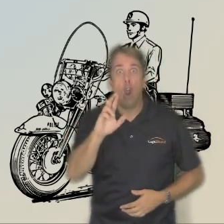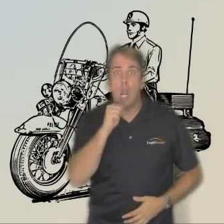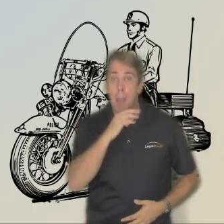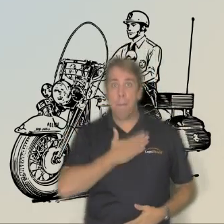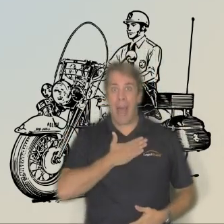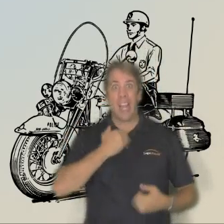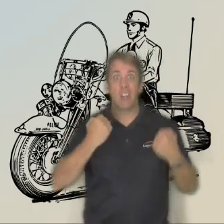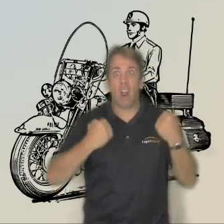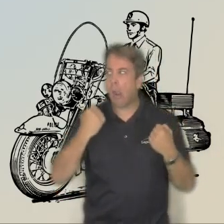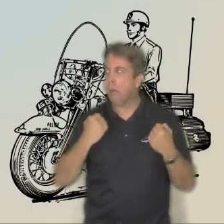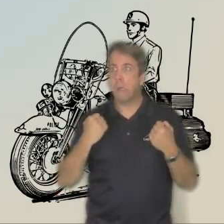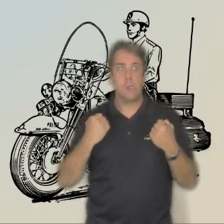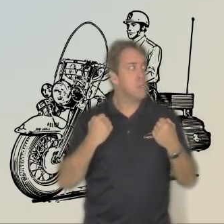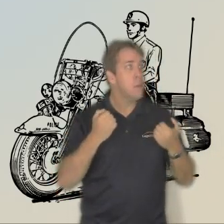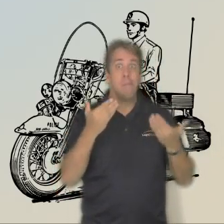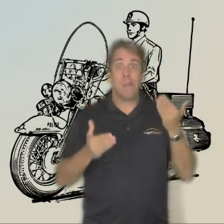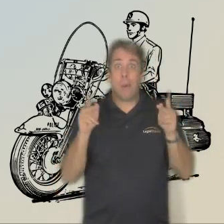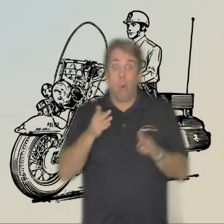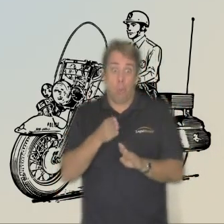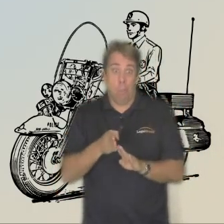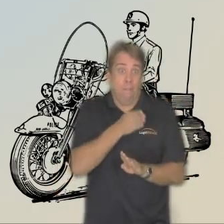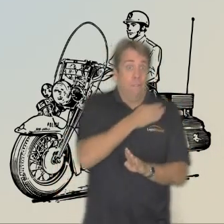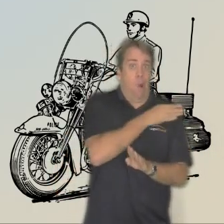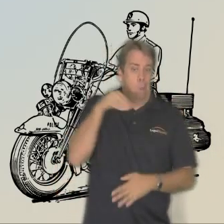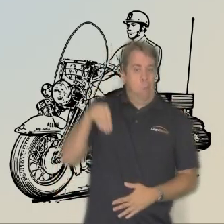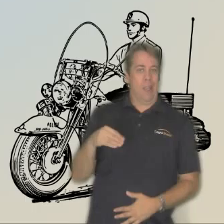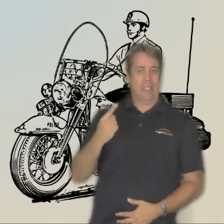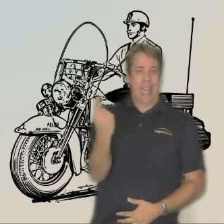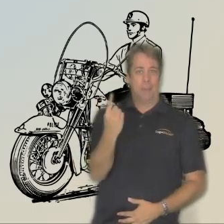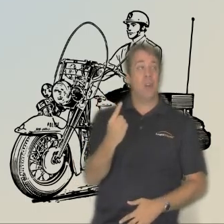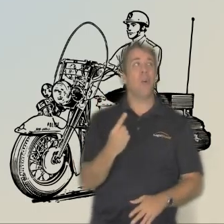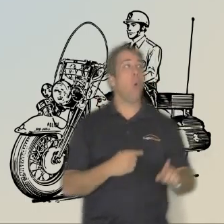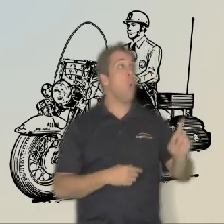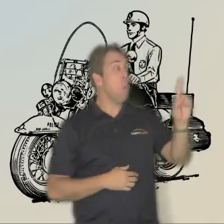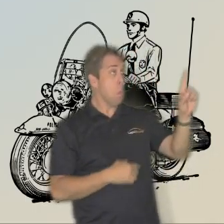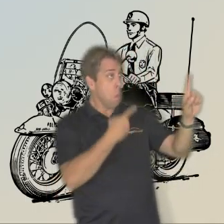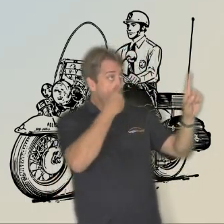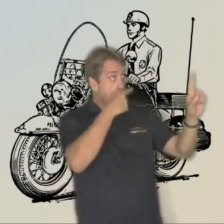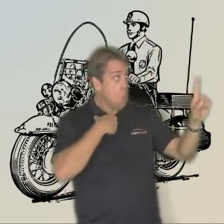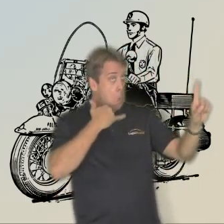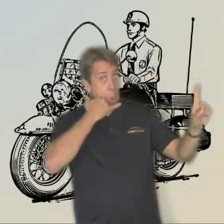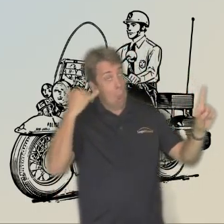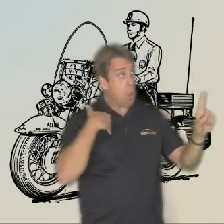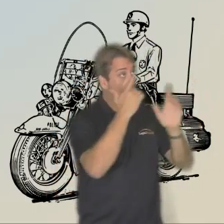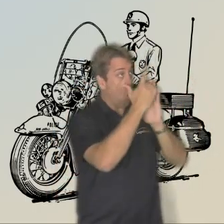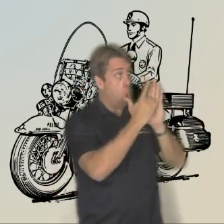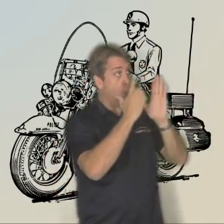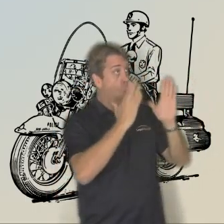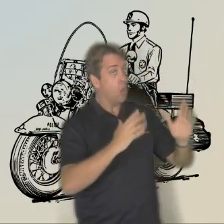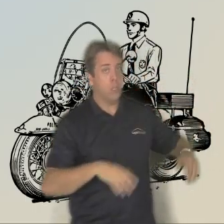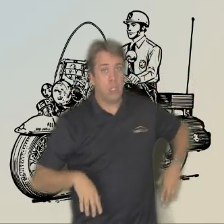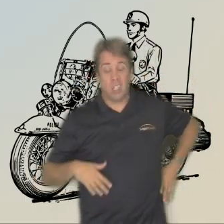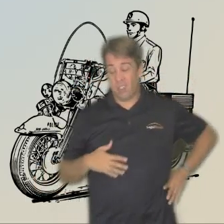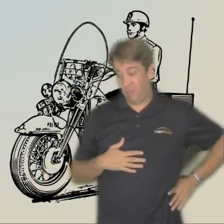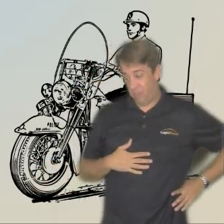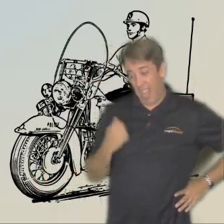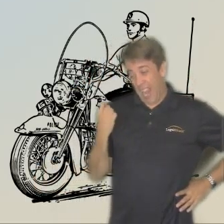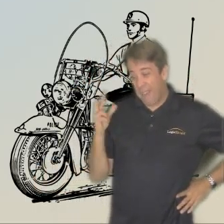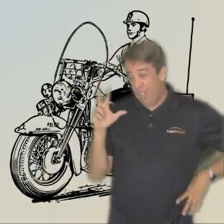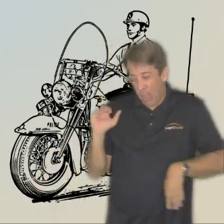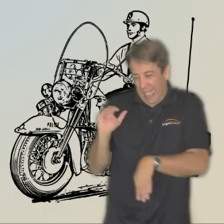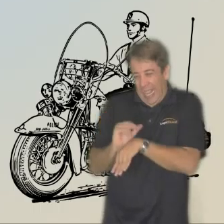that other people had been driving that car. Who knows what could be in it? So he asked the officer if he could call his attorney. One